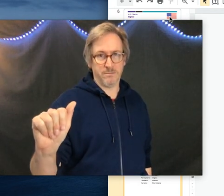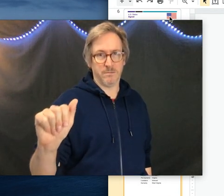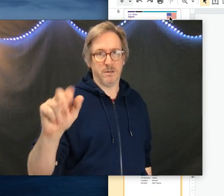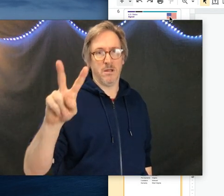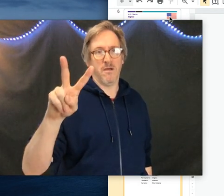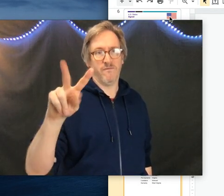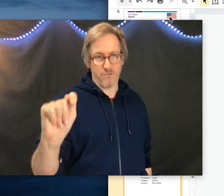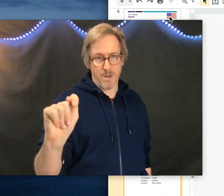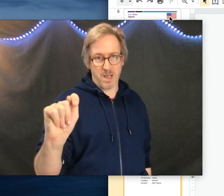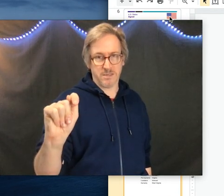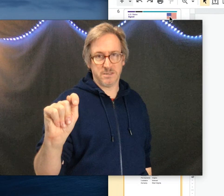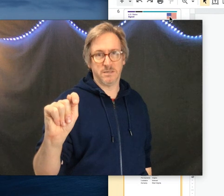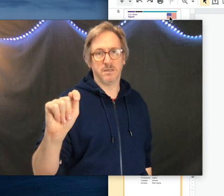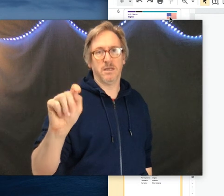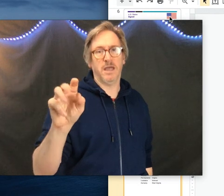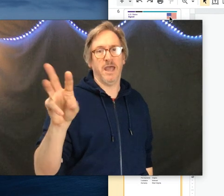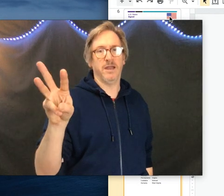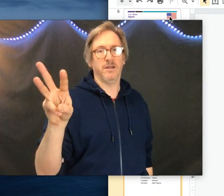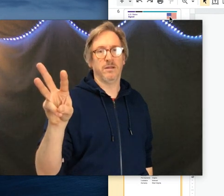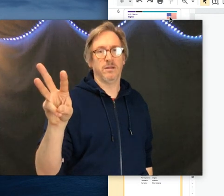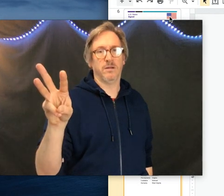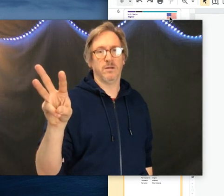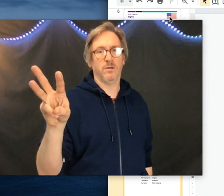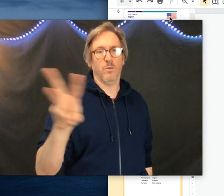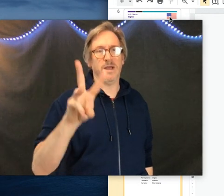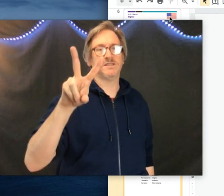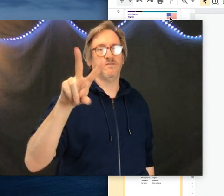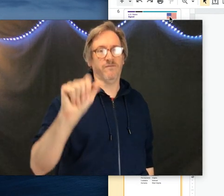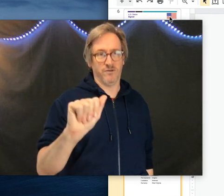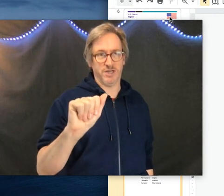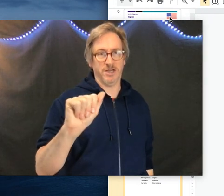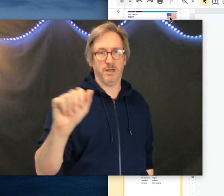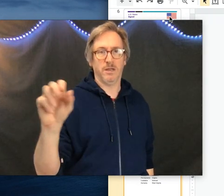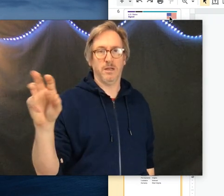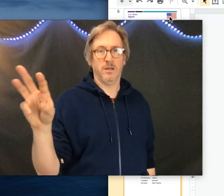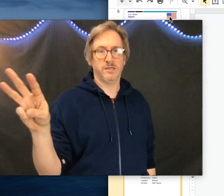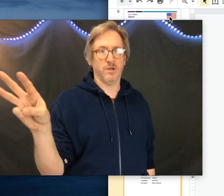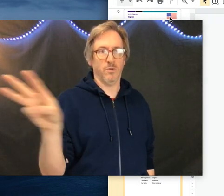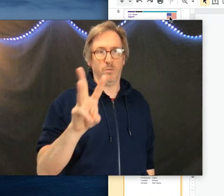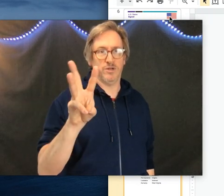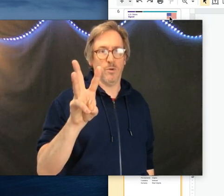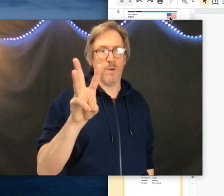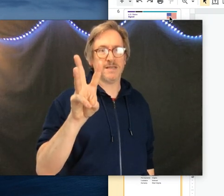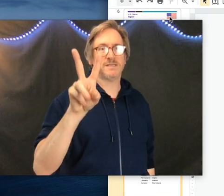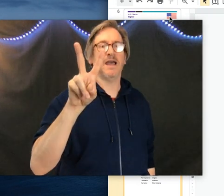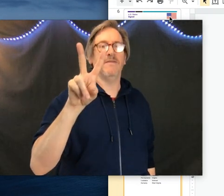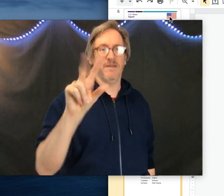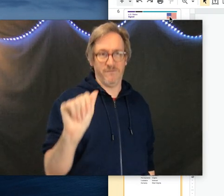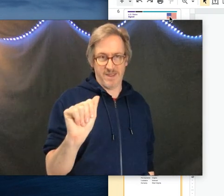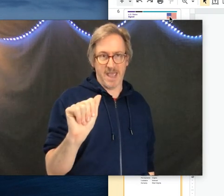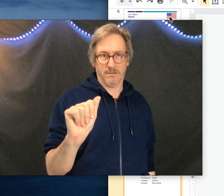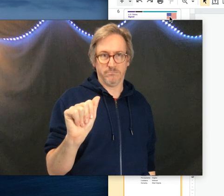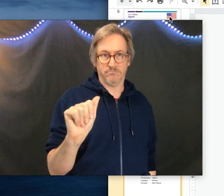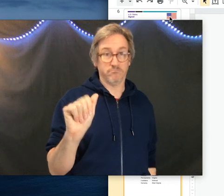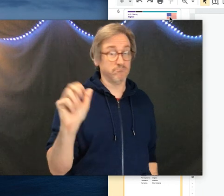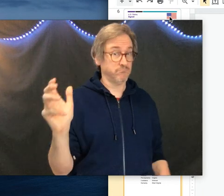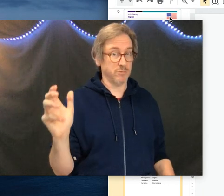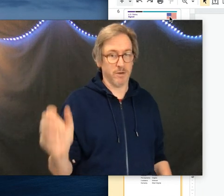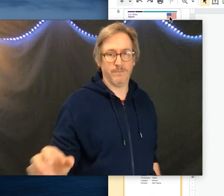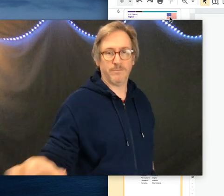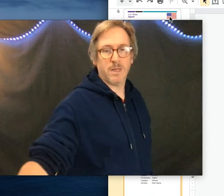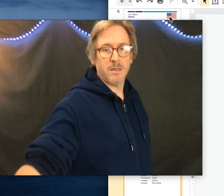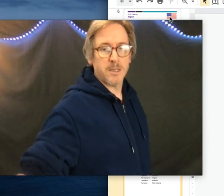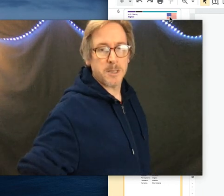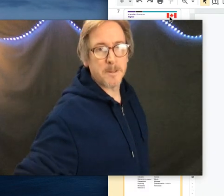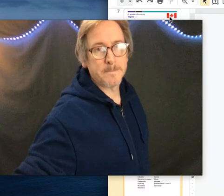Virginia, Vermont, and West Virginia. So we do a West and then VA,